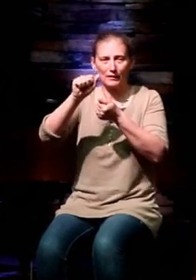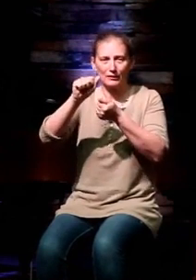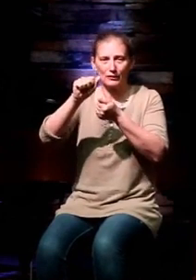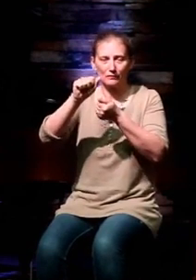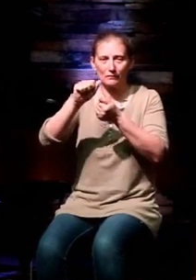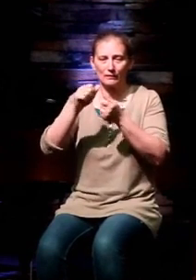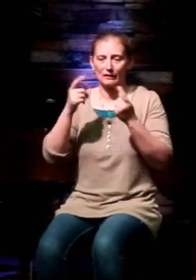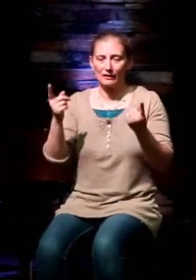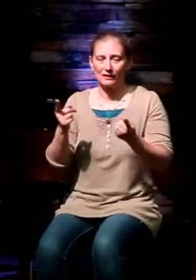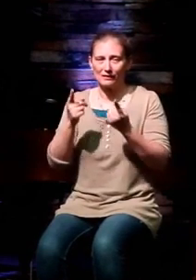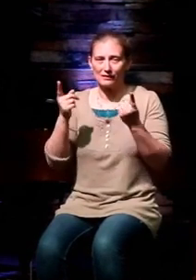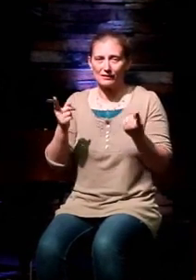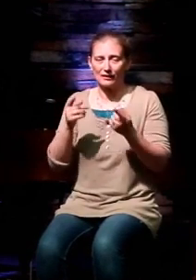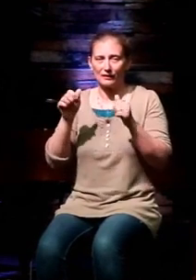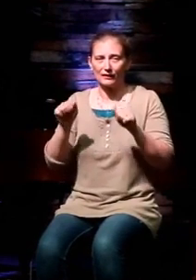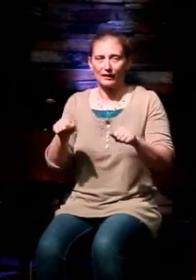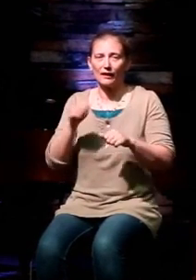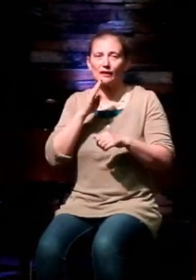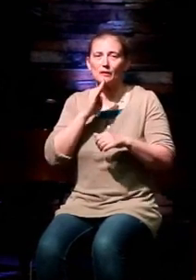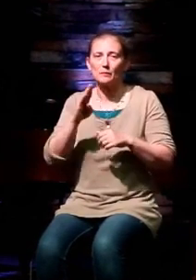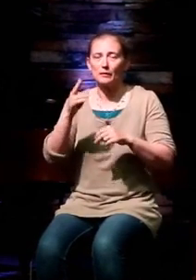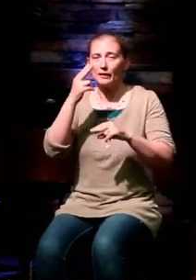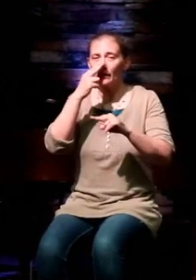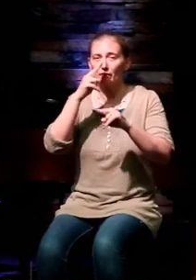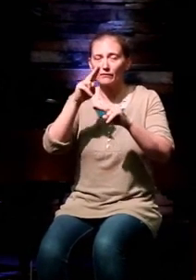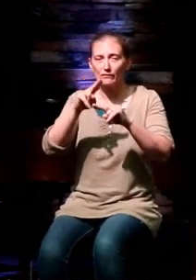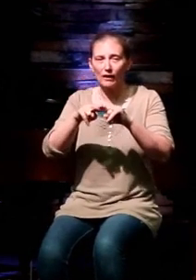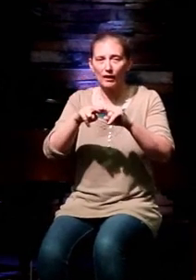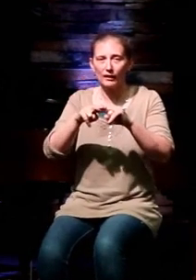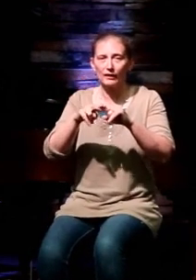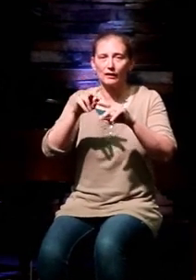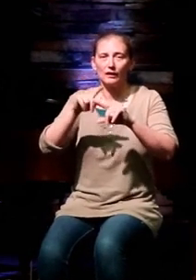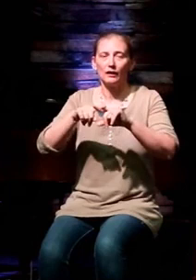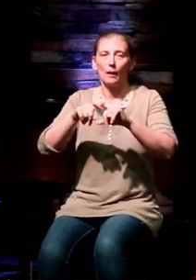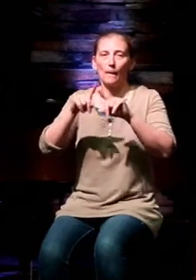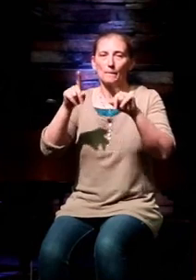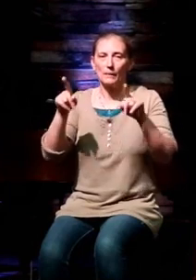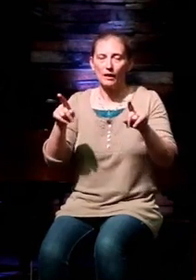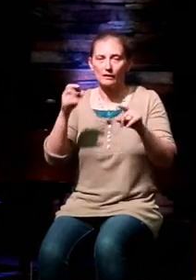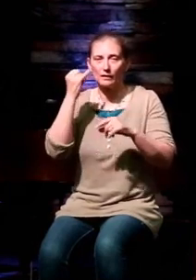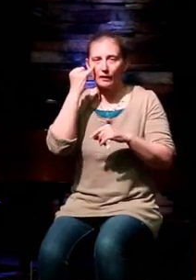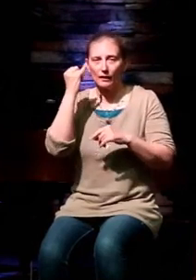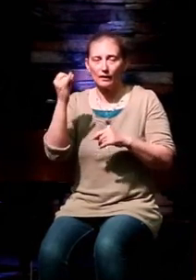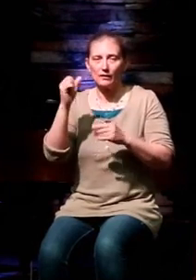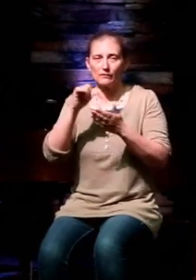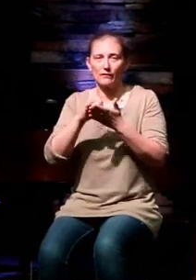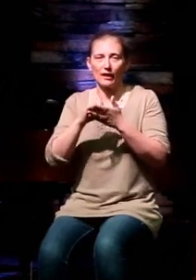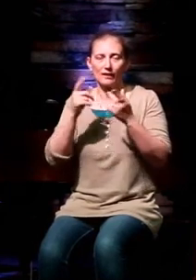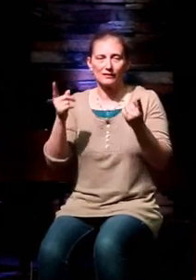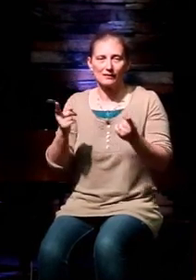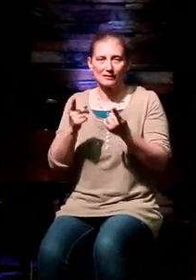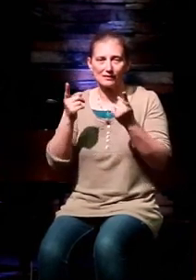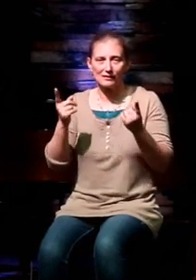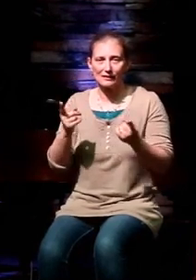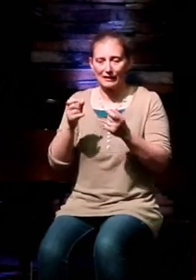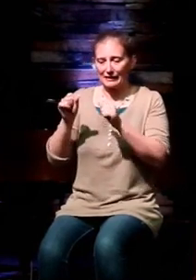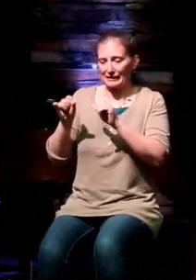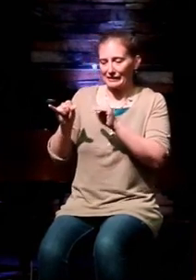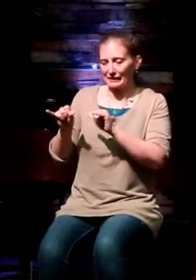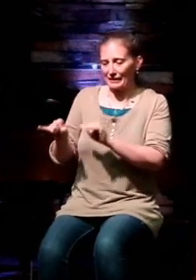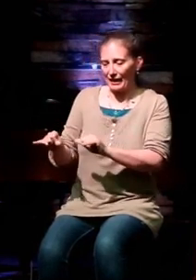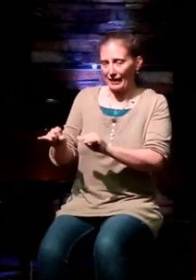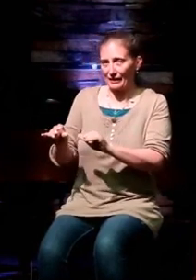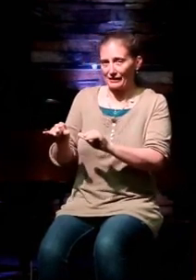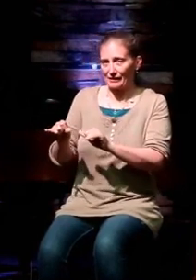fun, and it is fun for a while. But when you let that sin stay too long, it actually kills